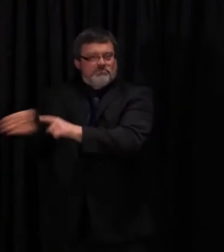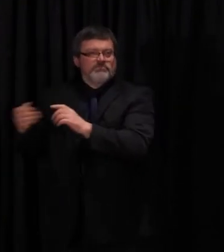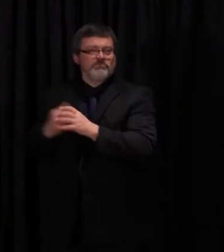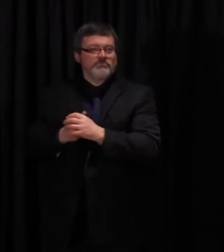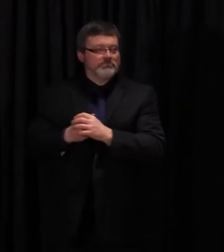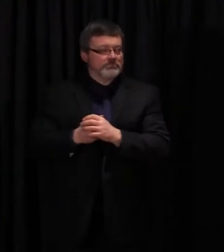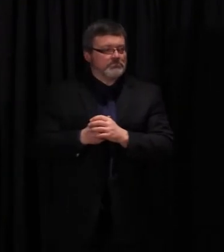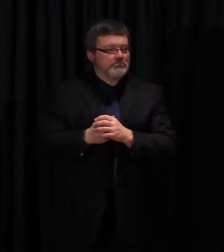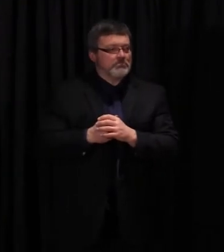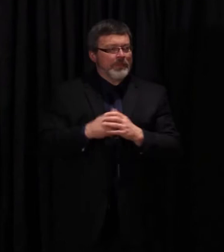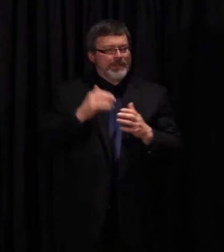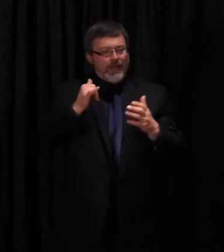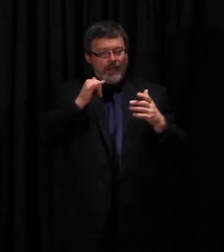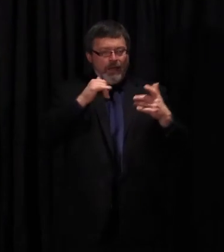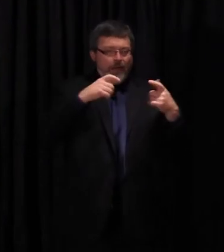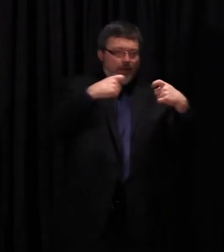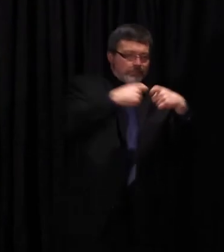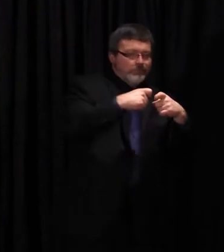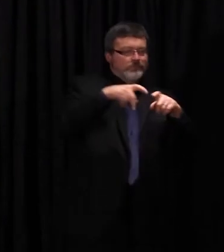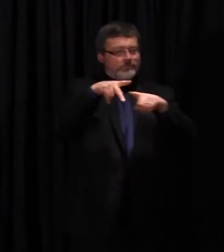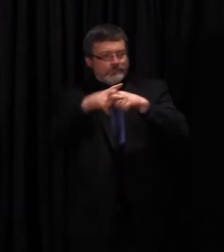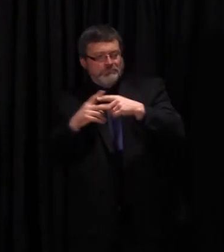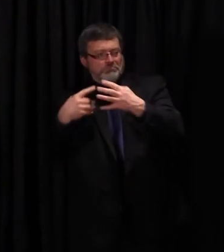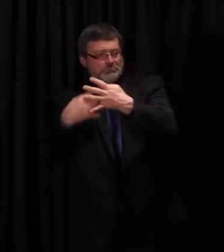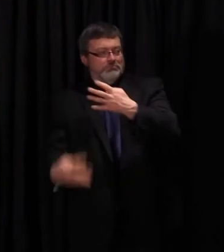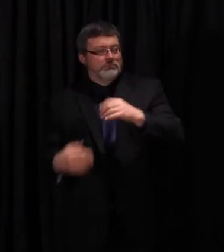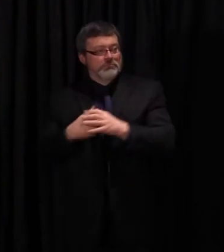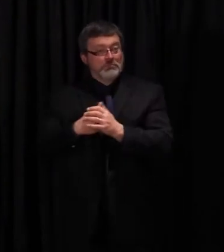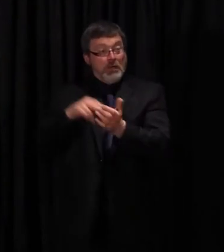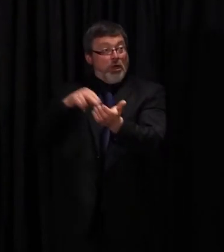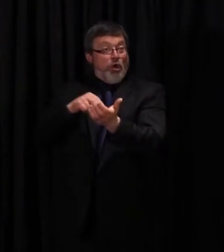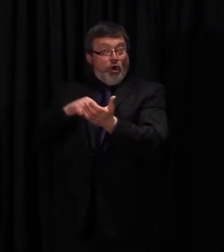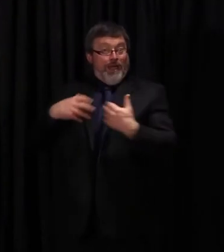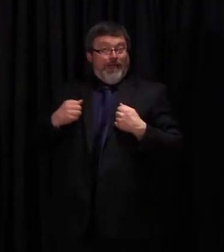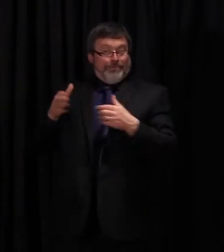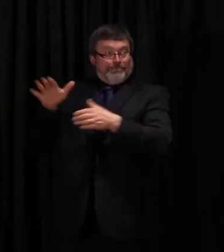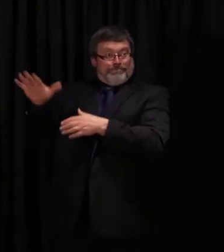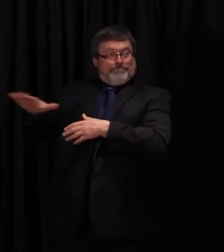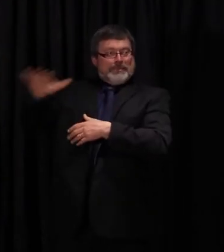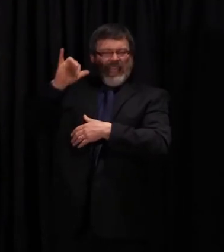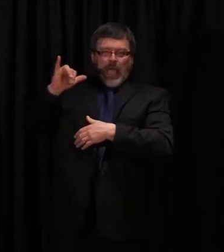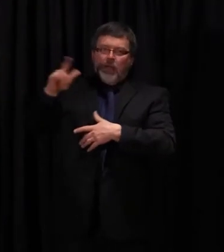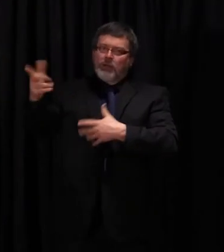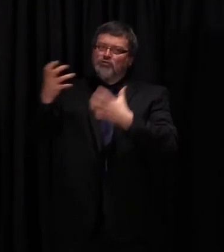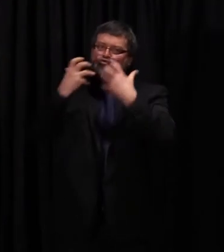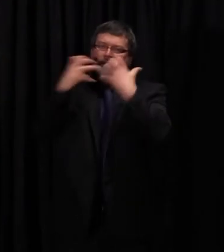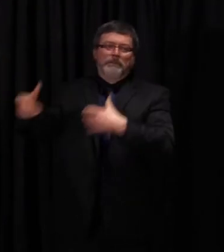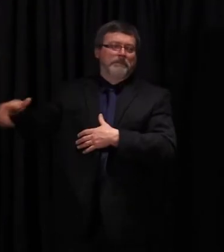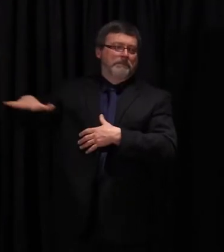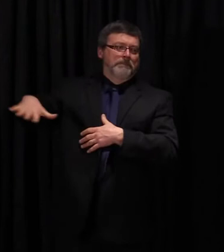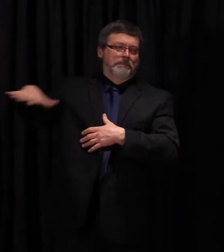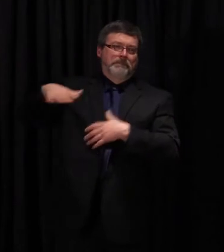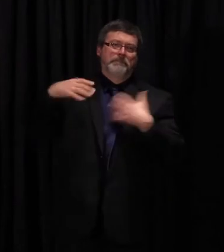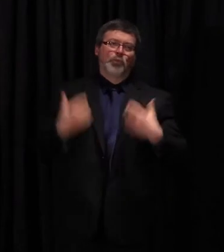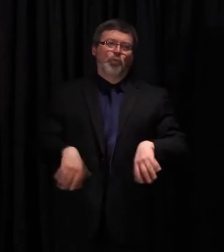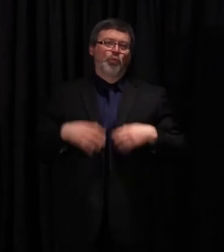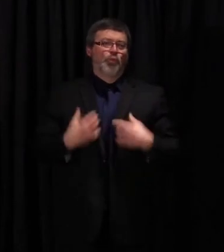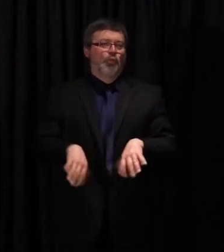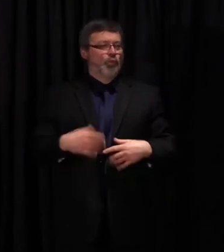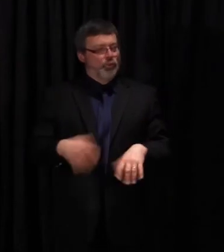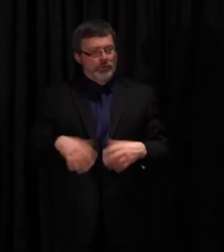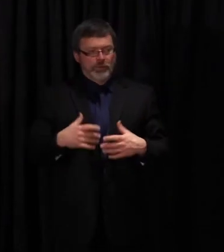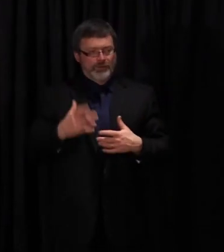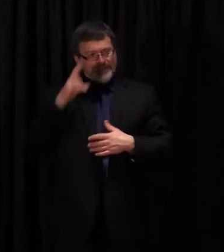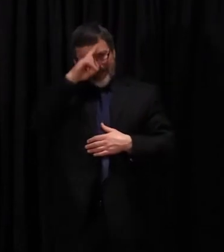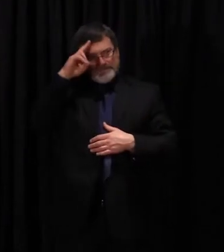We all know we need more nurses and healthcare workers. And as I previewed with Senator Sanders and Senator